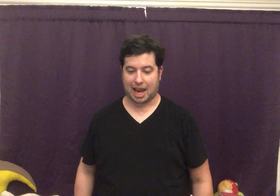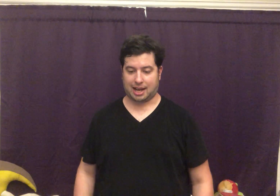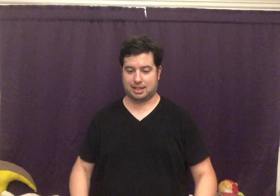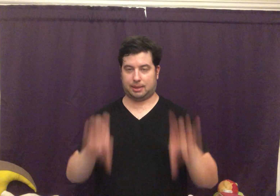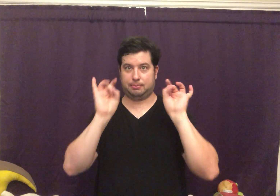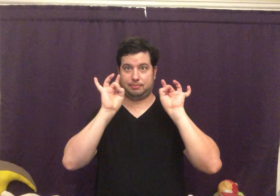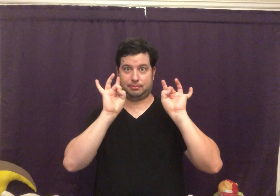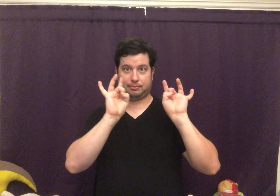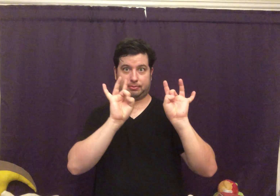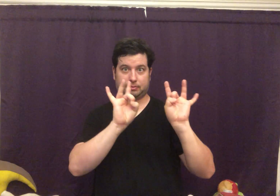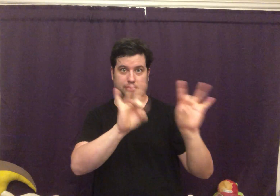Hate.